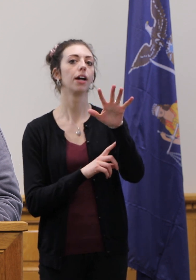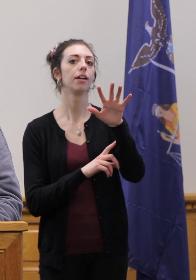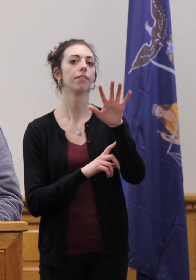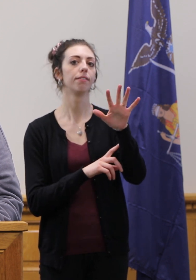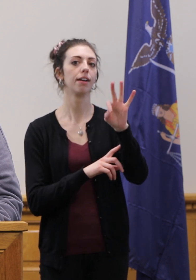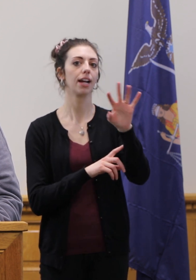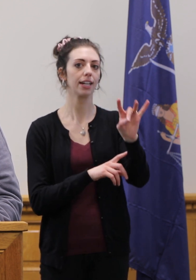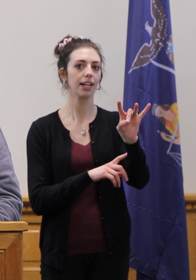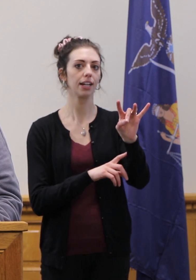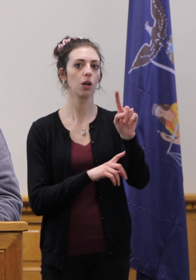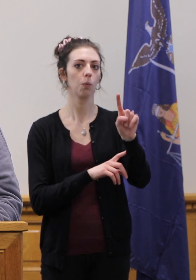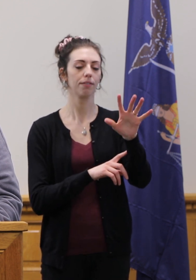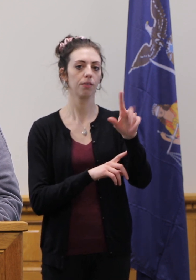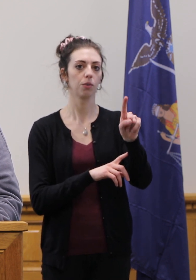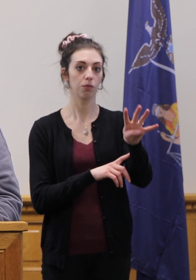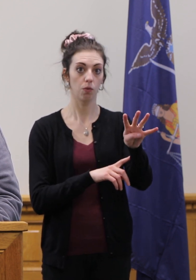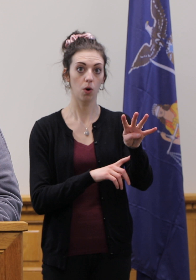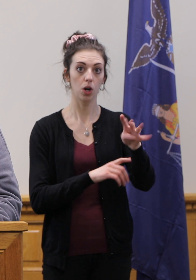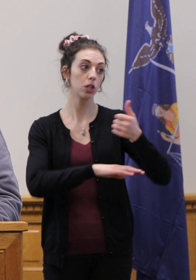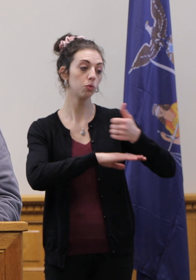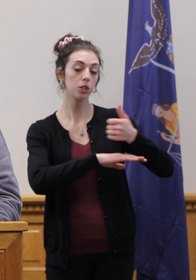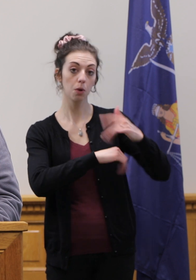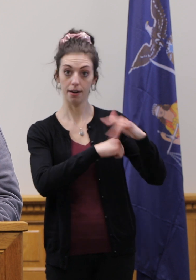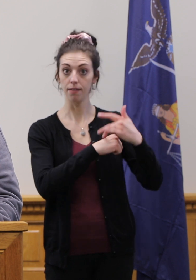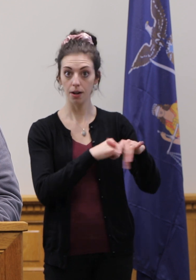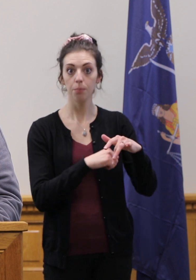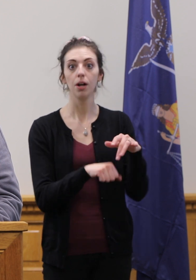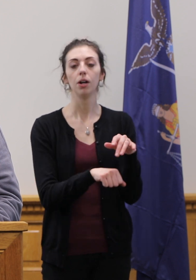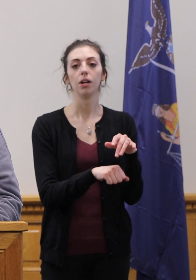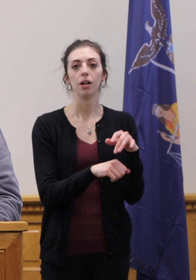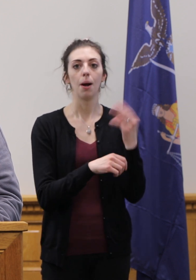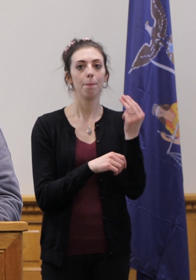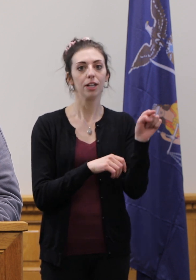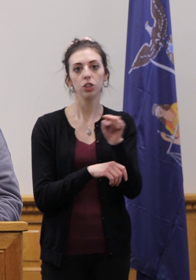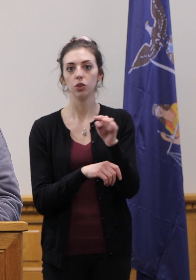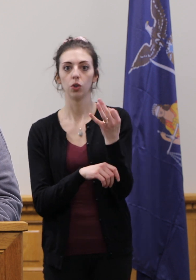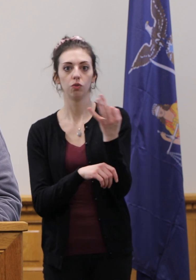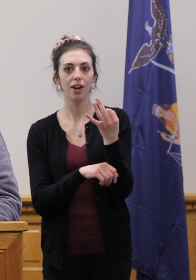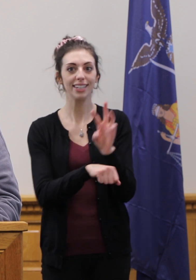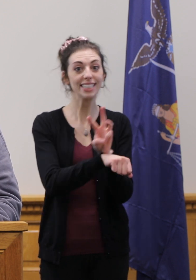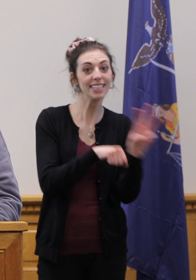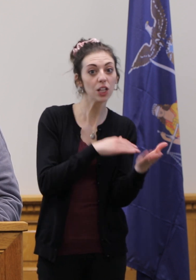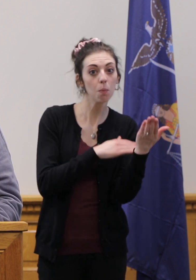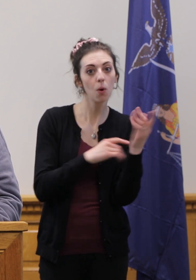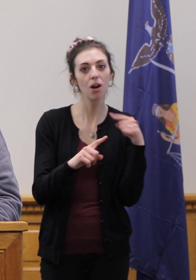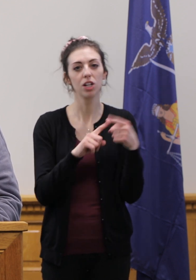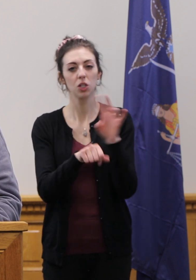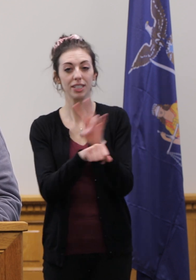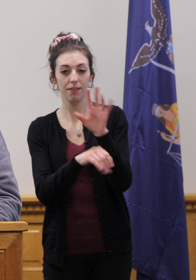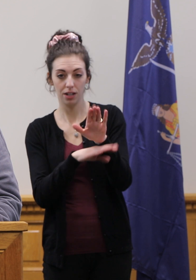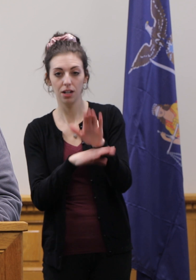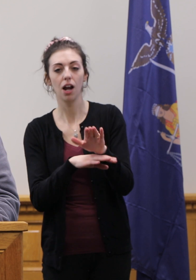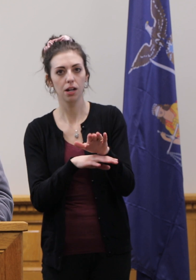315-598-1514. Transportation is available weekdays between 6 a.m. and 7 p.m. Appointments for rides should be made in